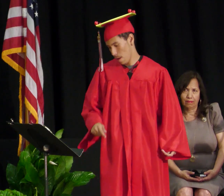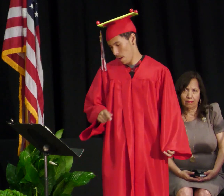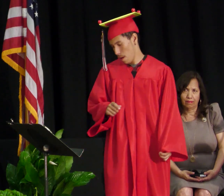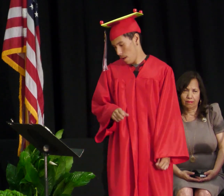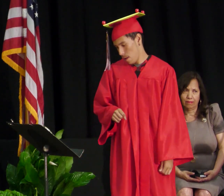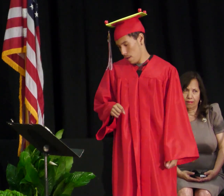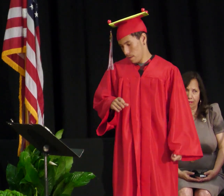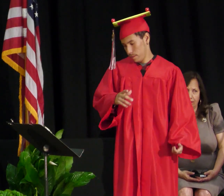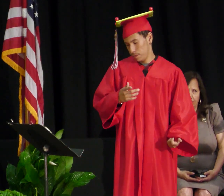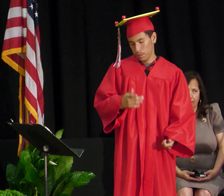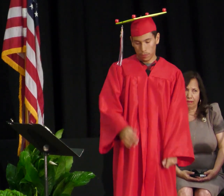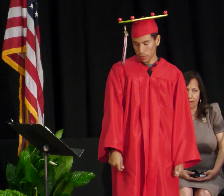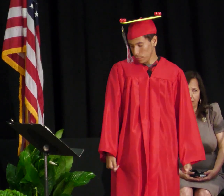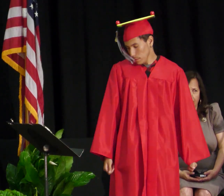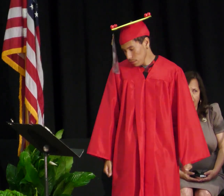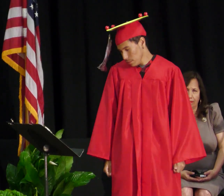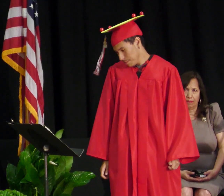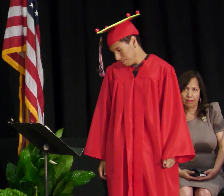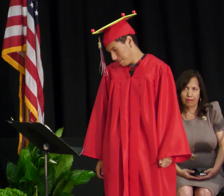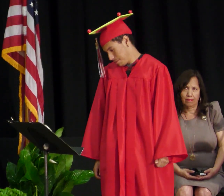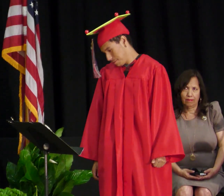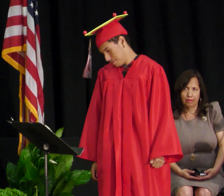practice that kind of thinking in adult life.